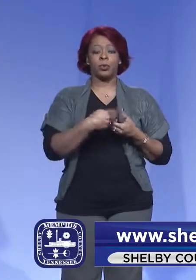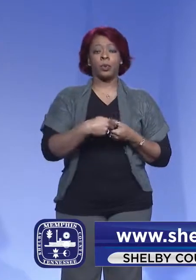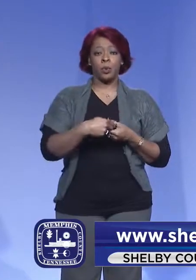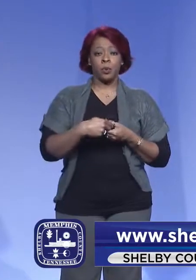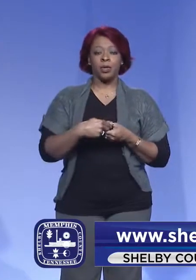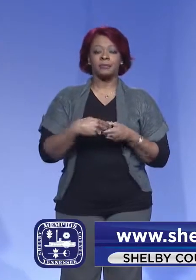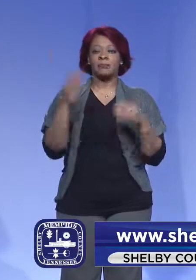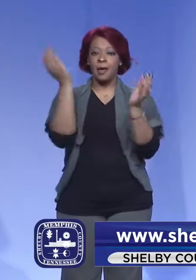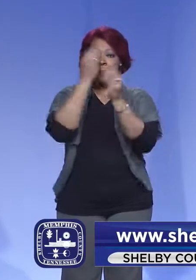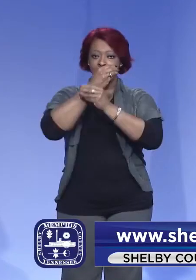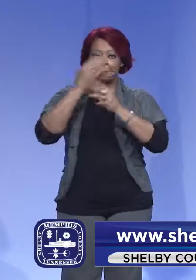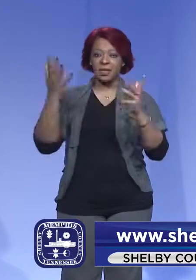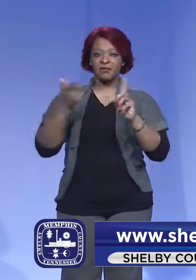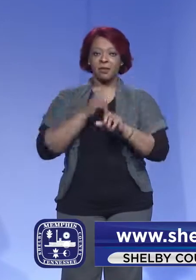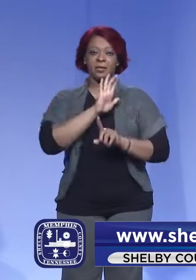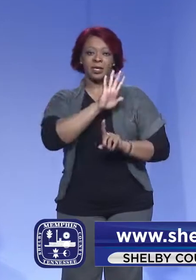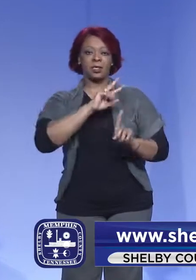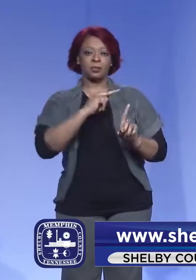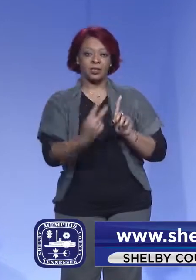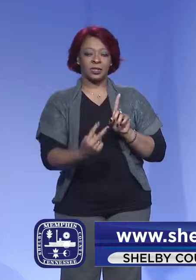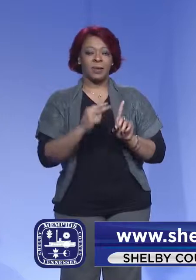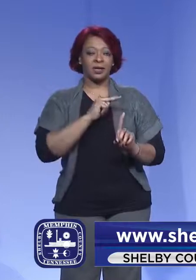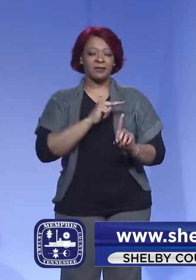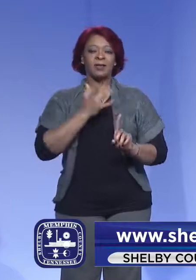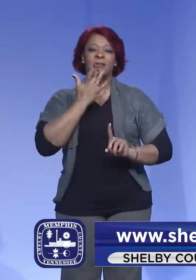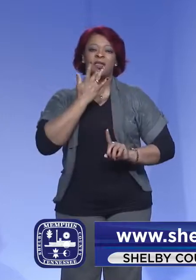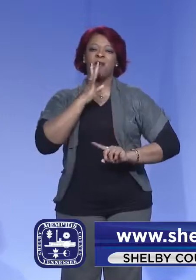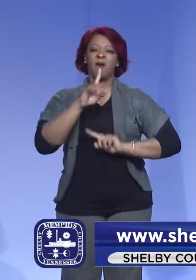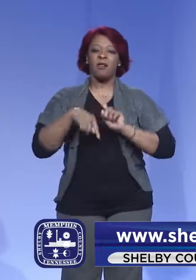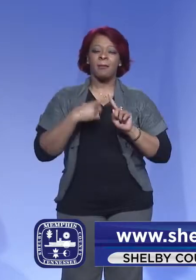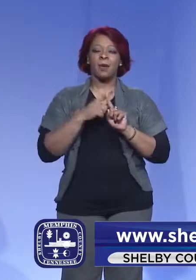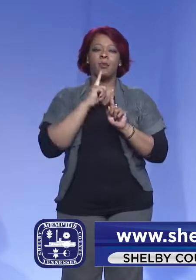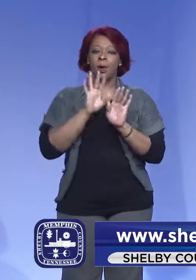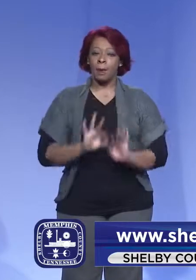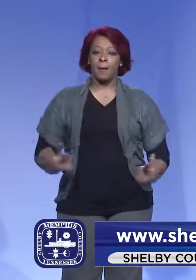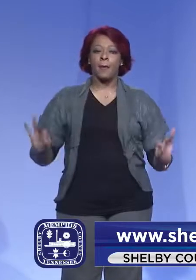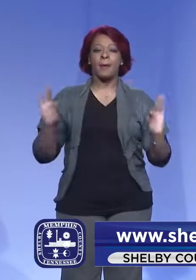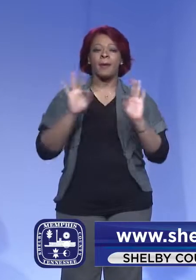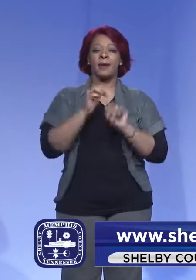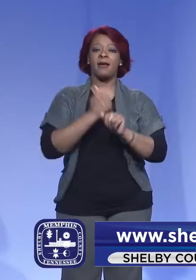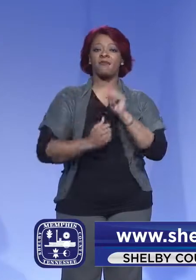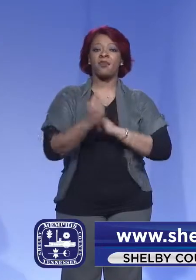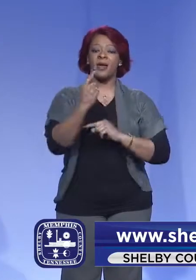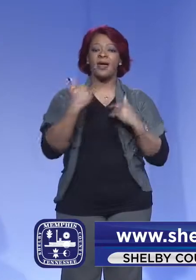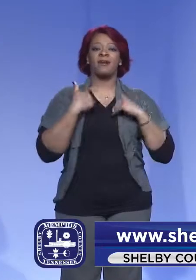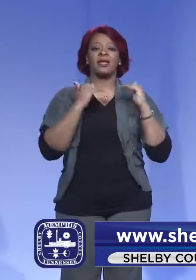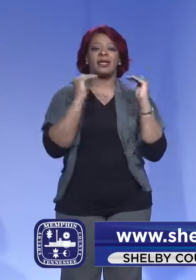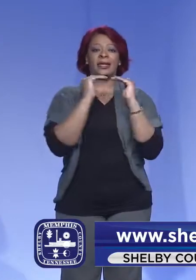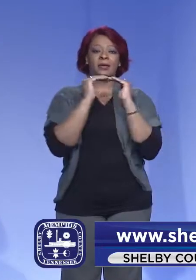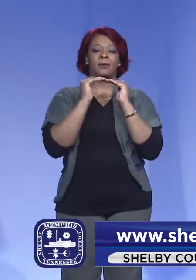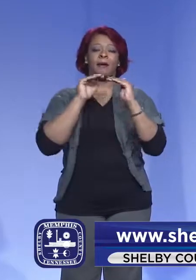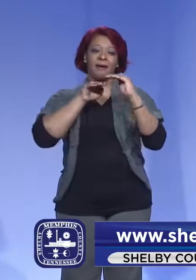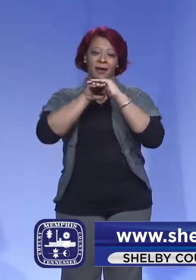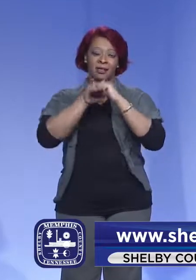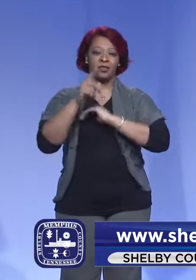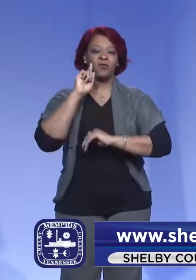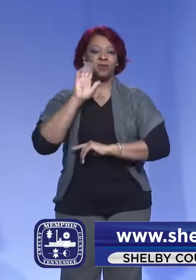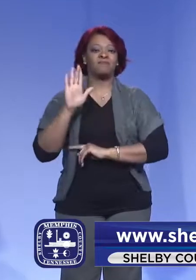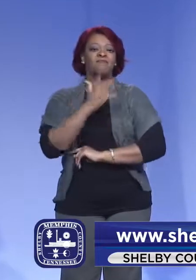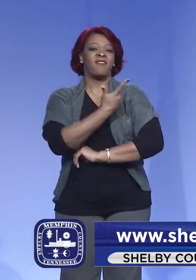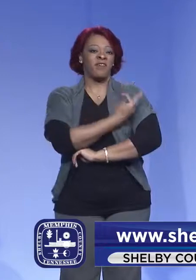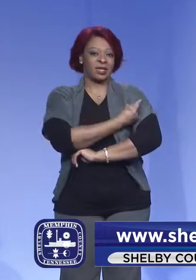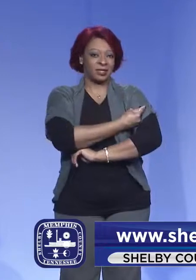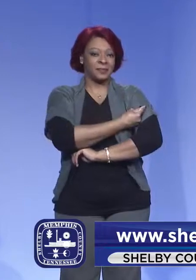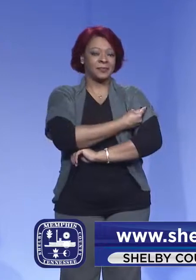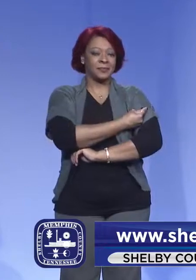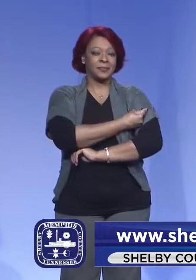give some updates from his perspective and particularly talk about the importance of everyone having equal access to vaccine.